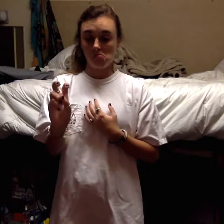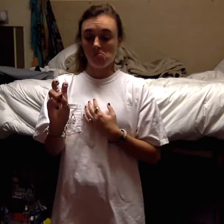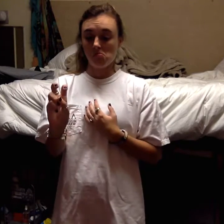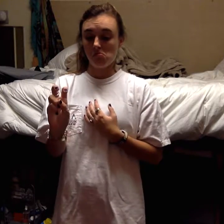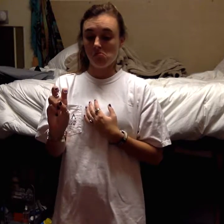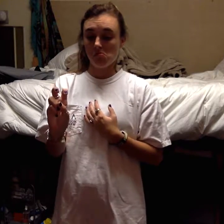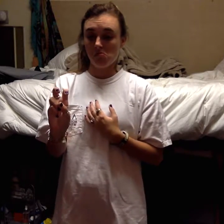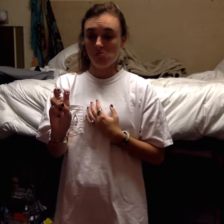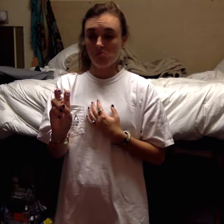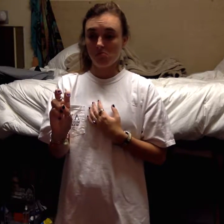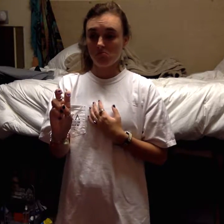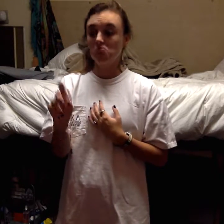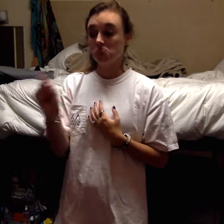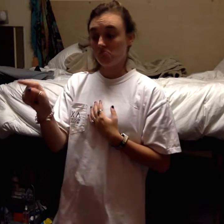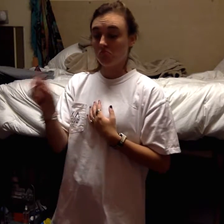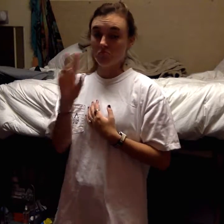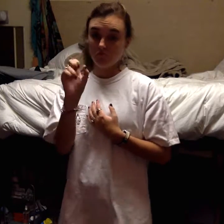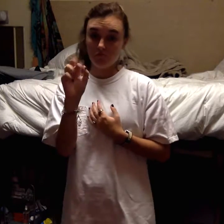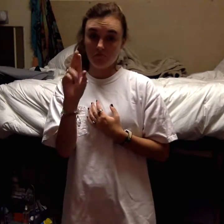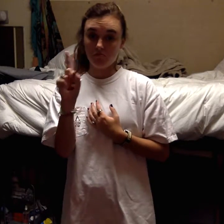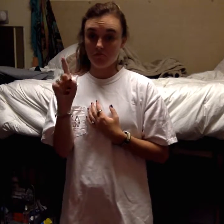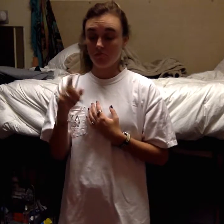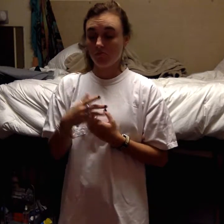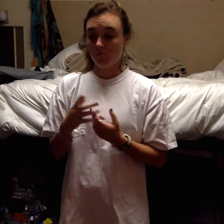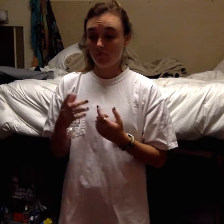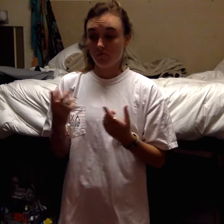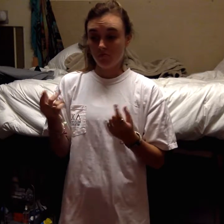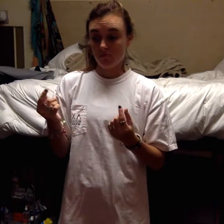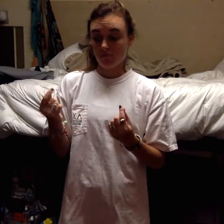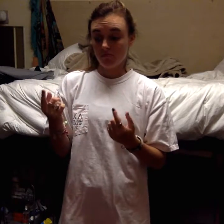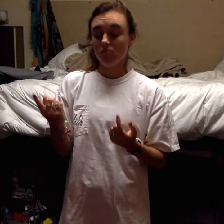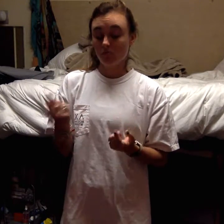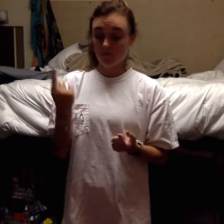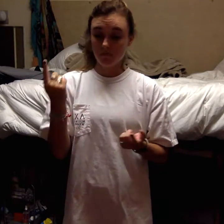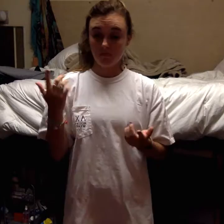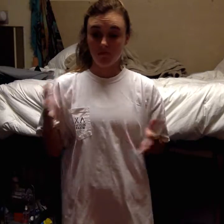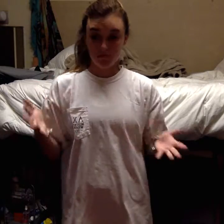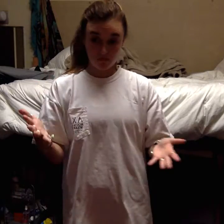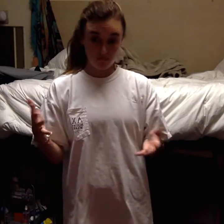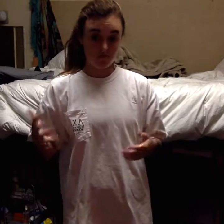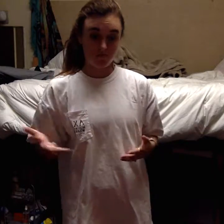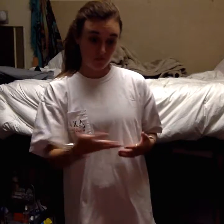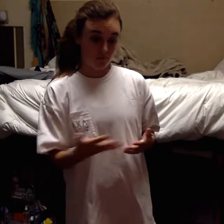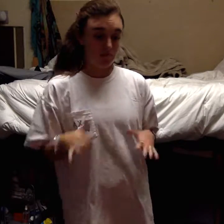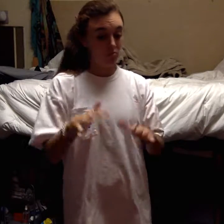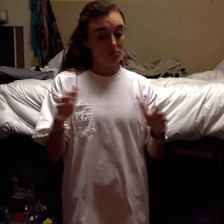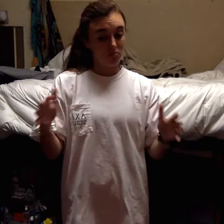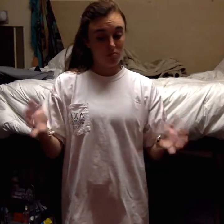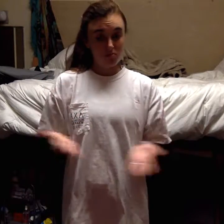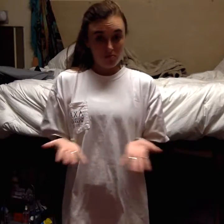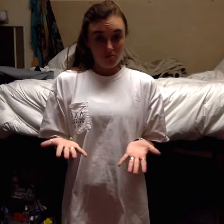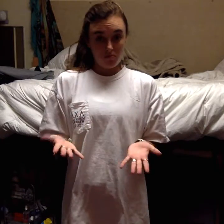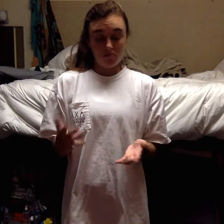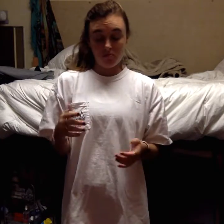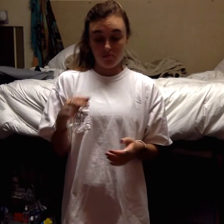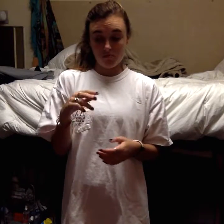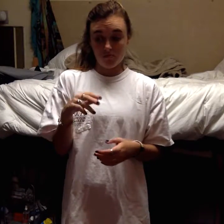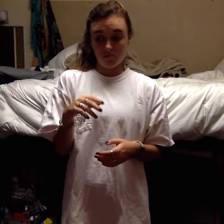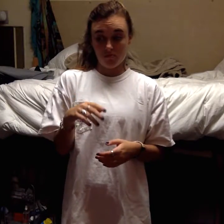we'll have Eric. We say to Eric, okay, Eric, we're going to stay here. You're going to run to Bradley's. And we're going to